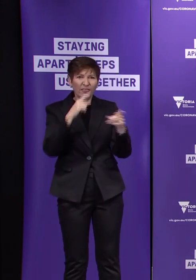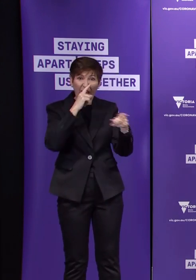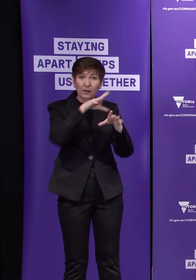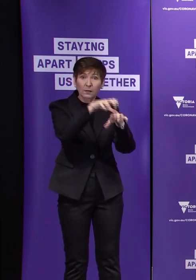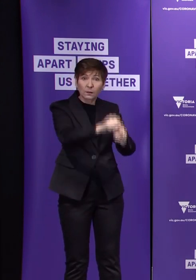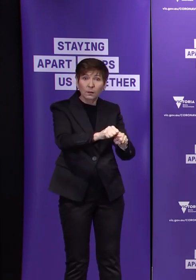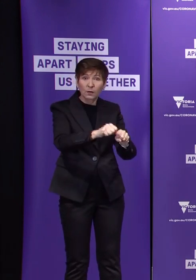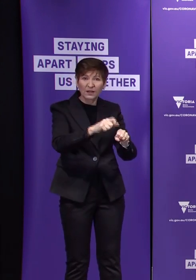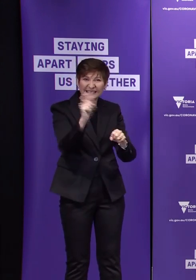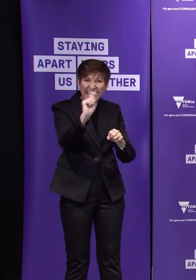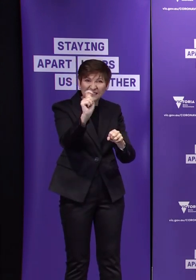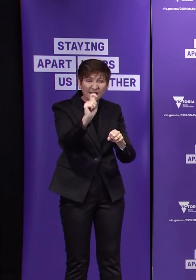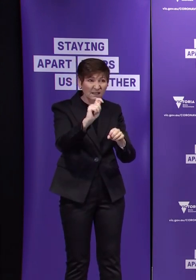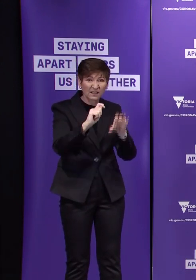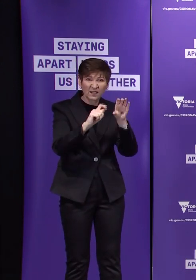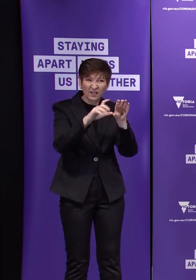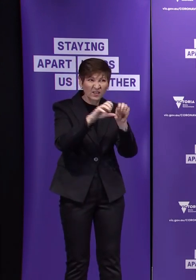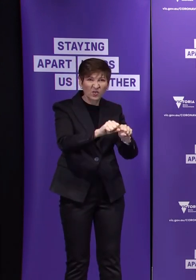exactly the sort of things that